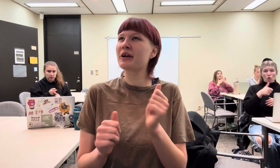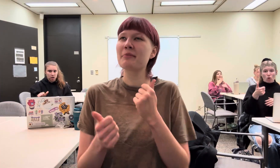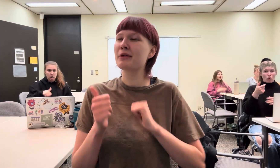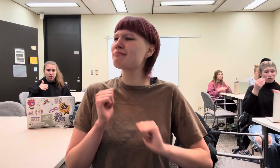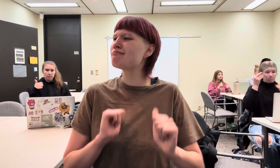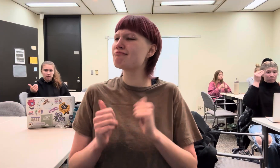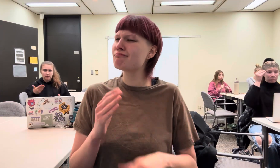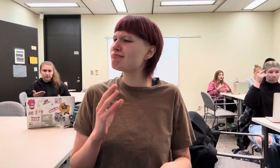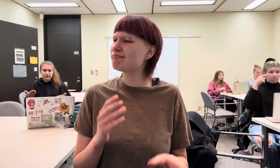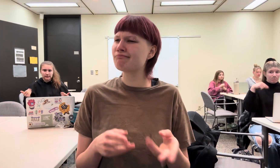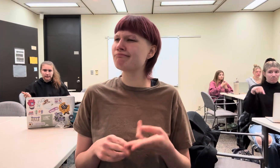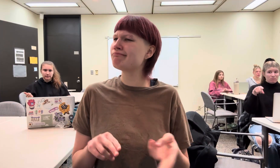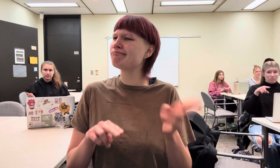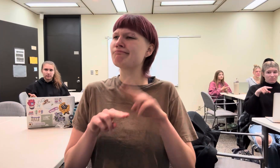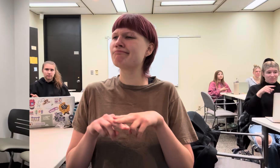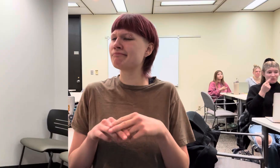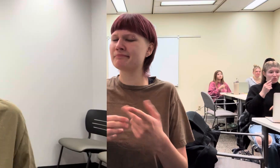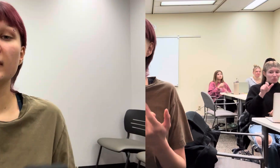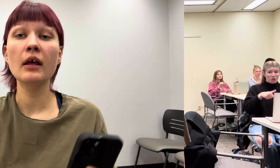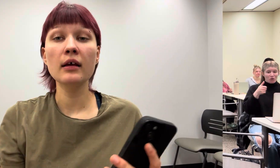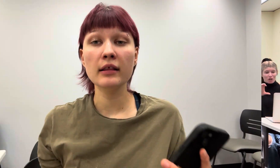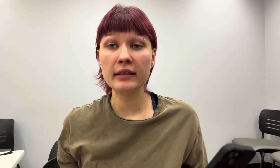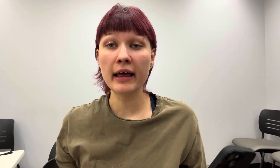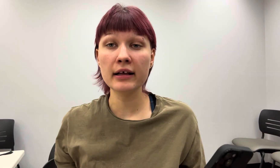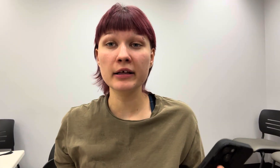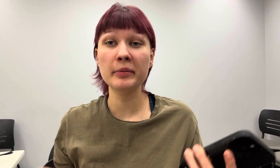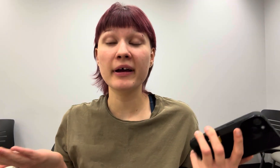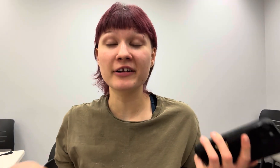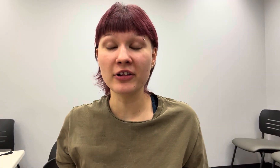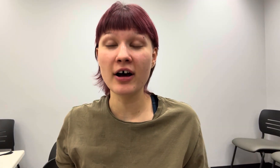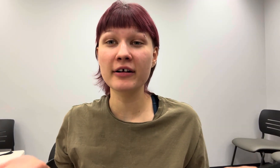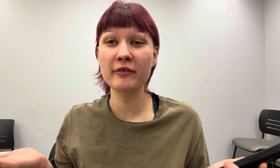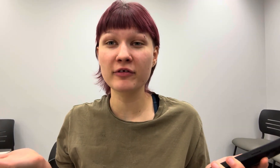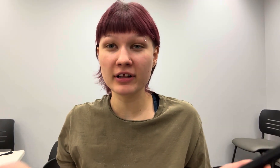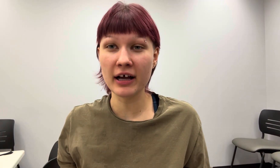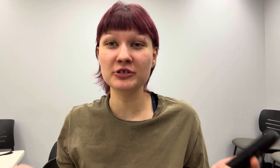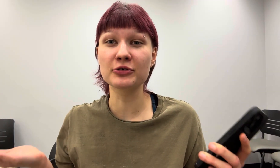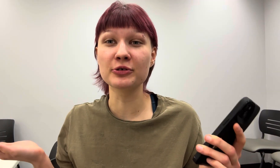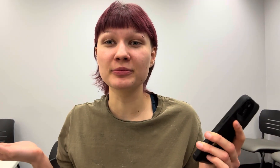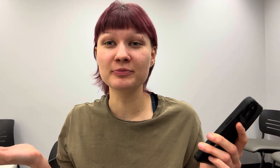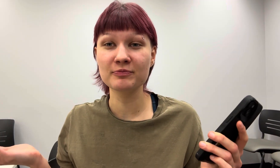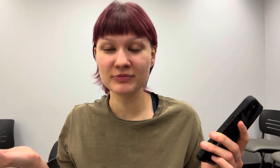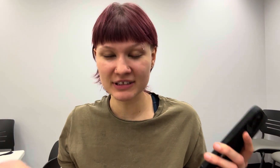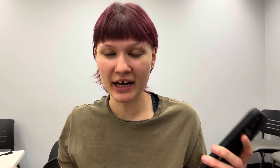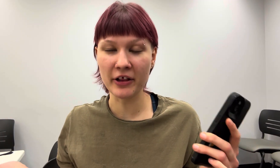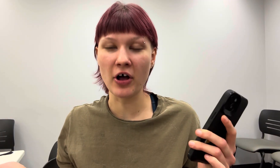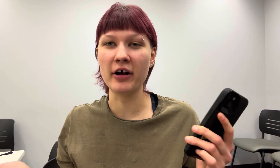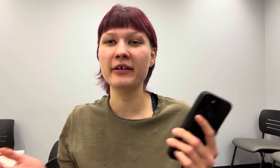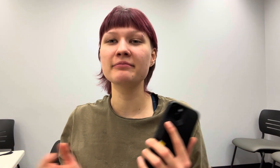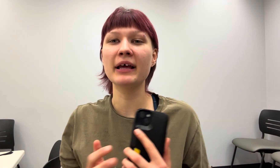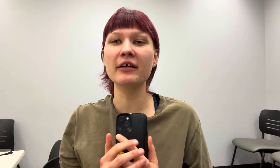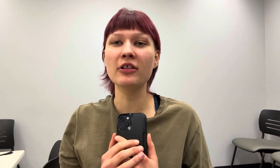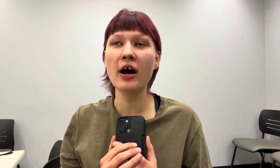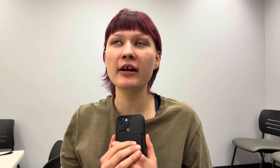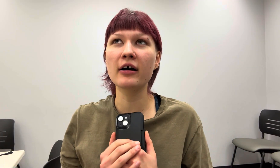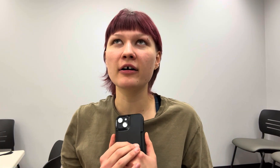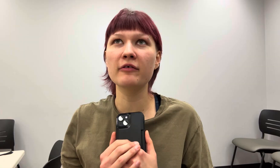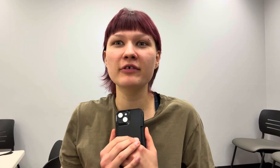Someone besides Charles, Joshua, Antonio? Rebecca? That clip had a lot of classroom dialogue and a lot of